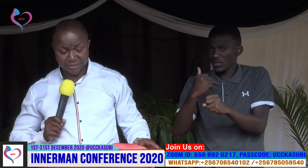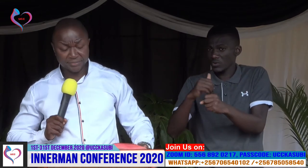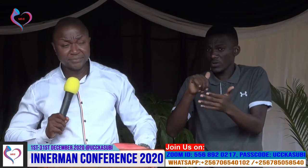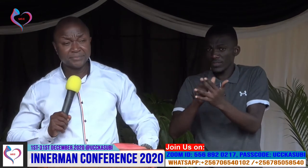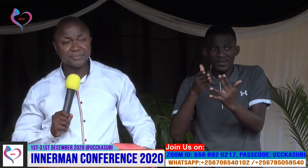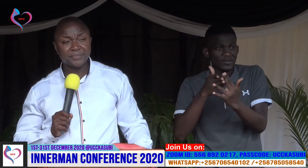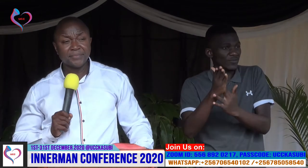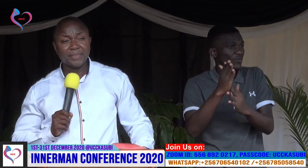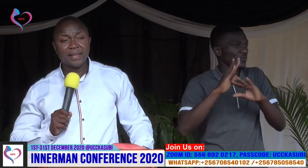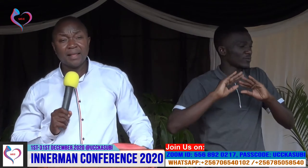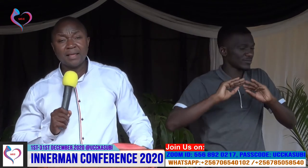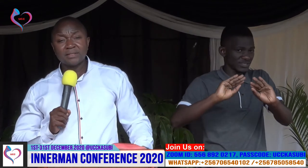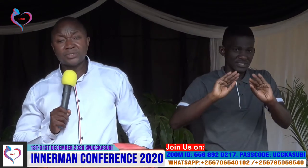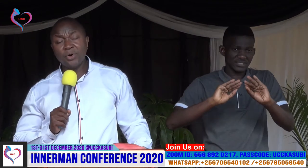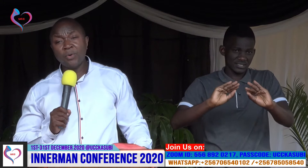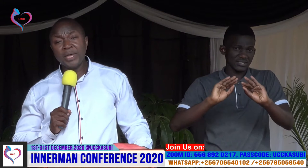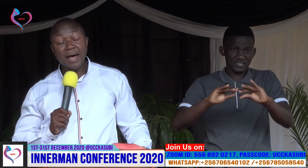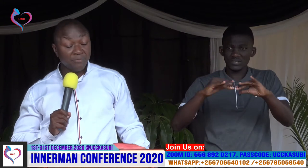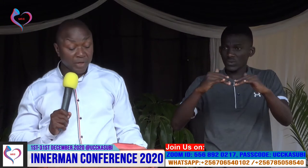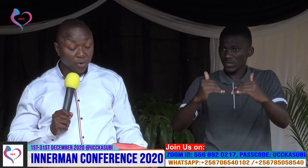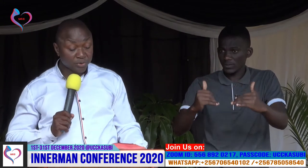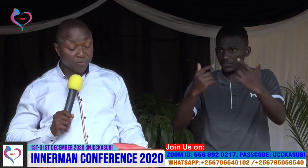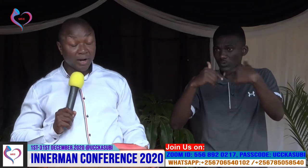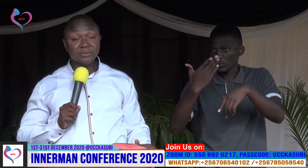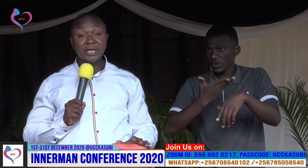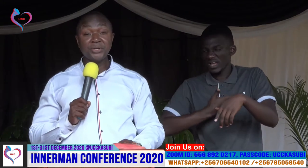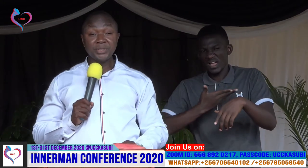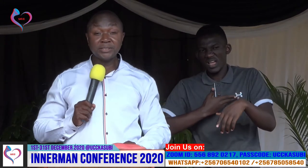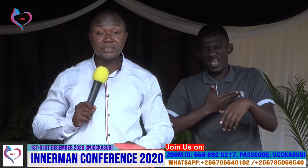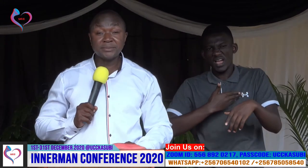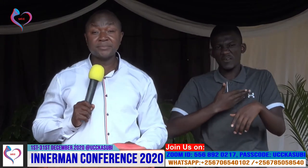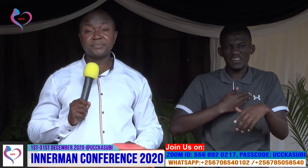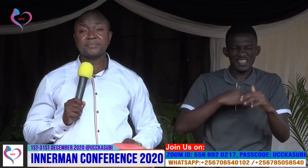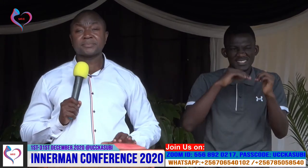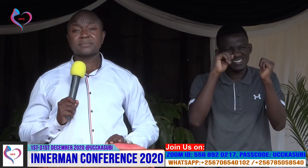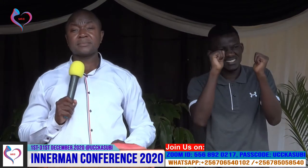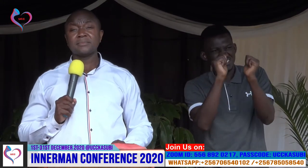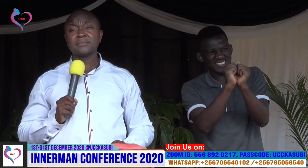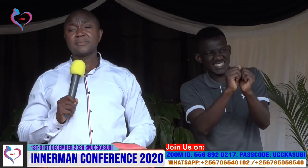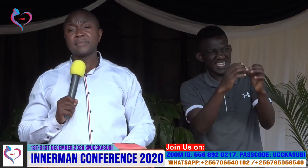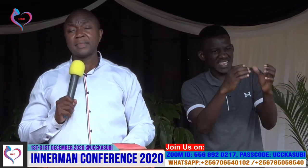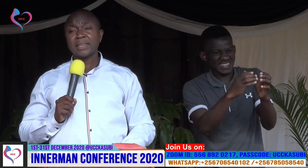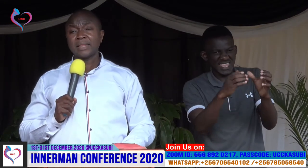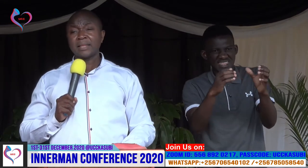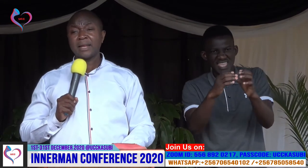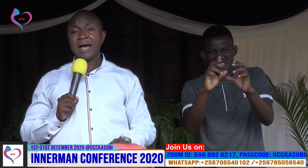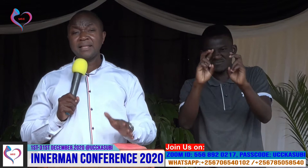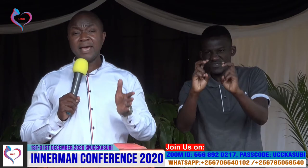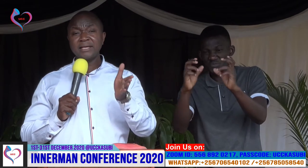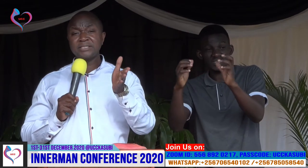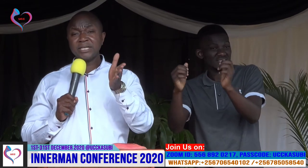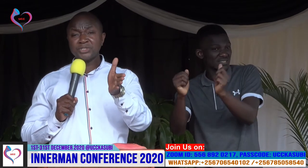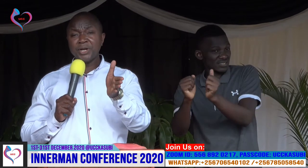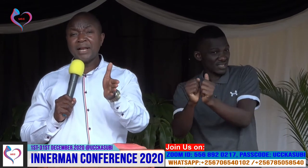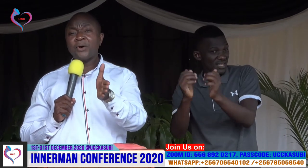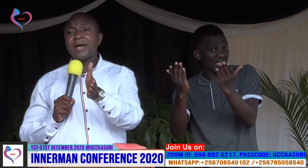teaching. So we have a course of around 10 units. And they